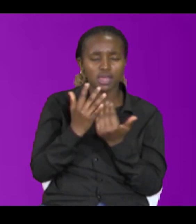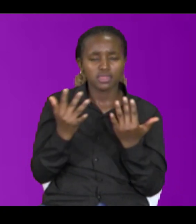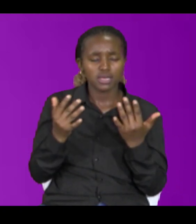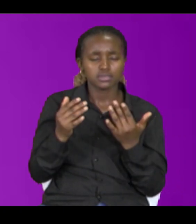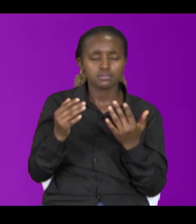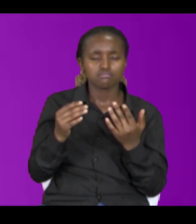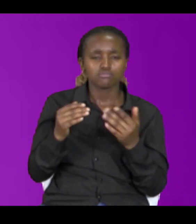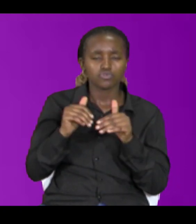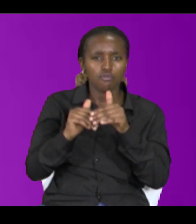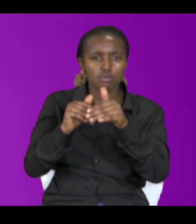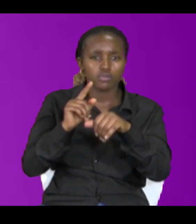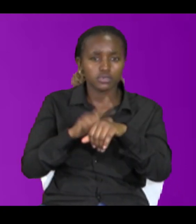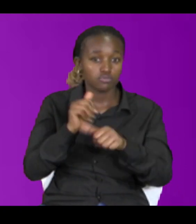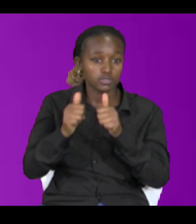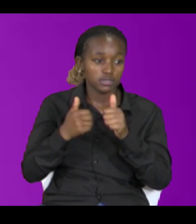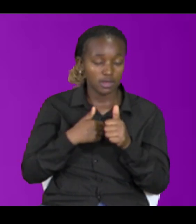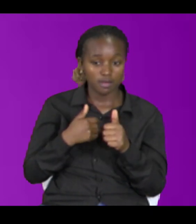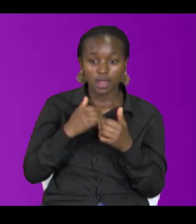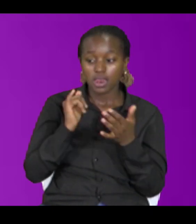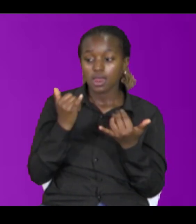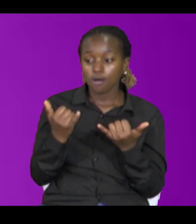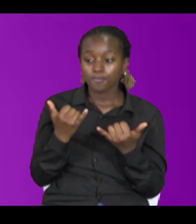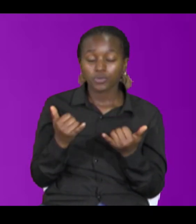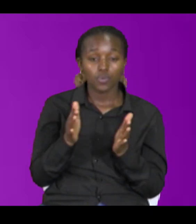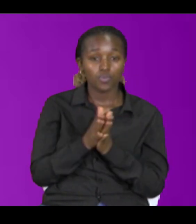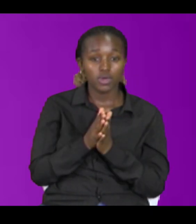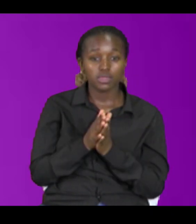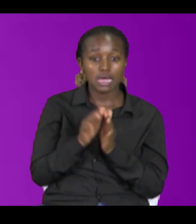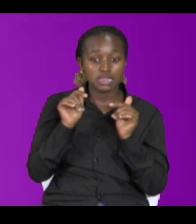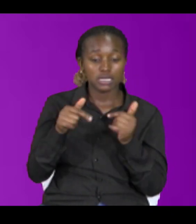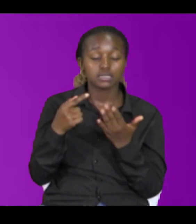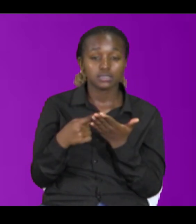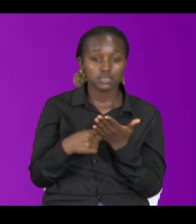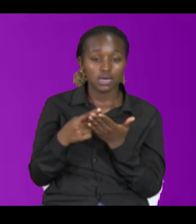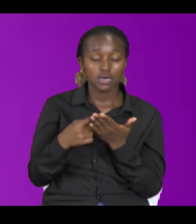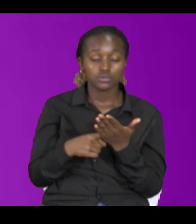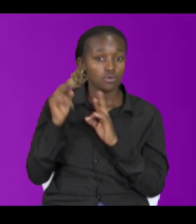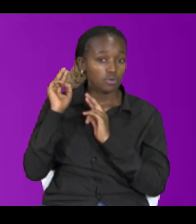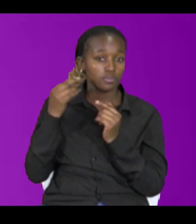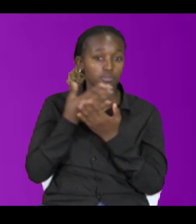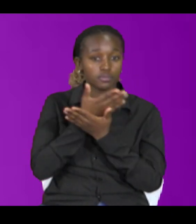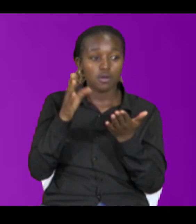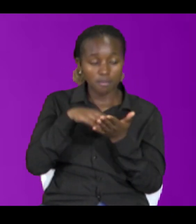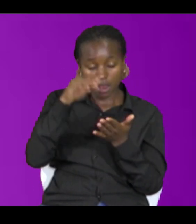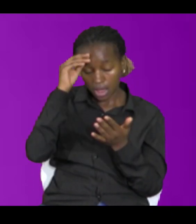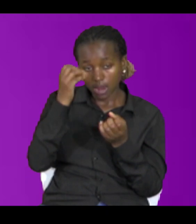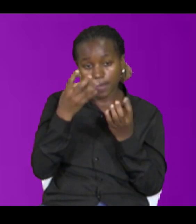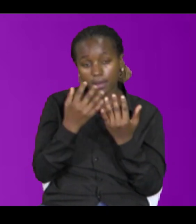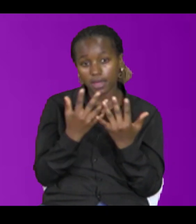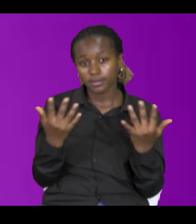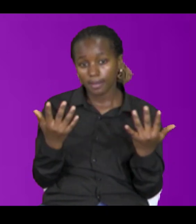I think with this discussion, you've learned one or two